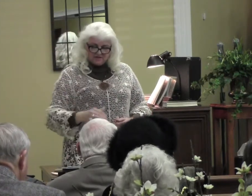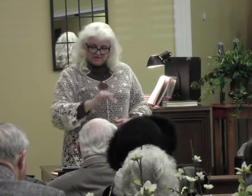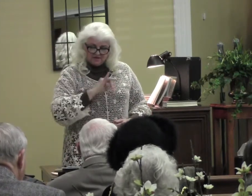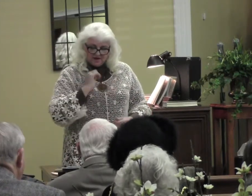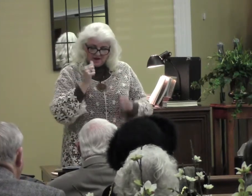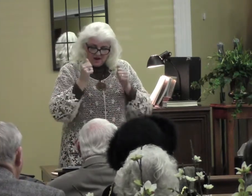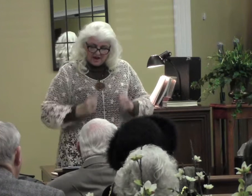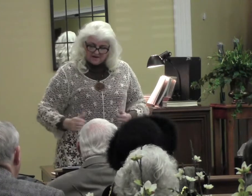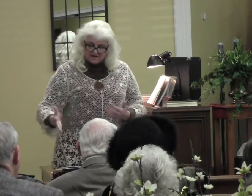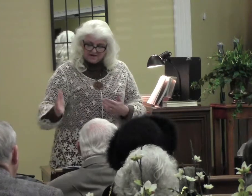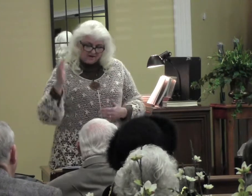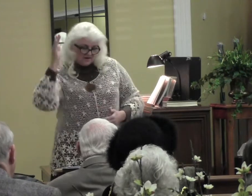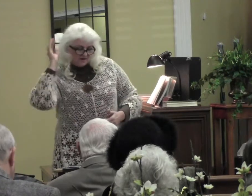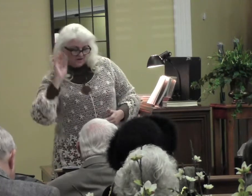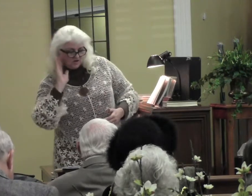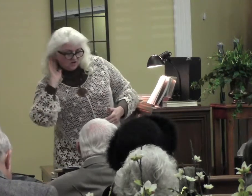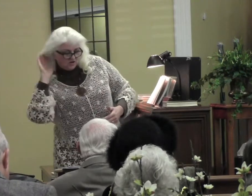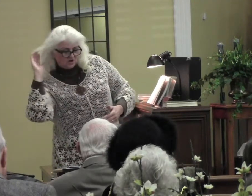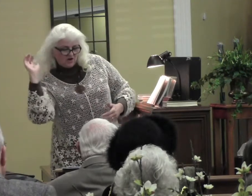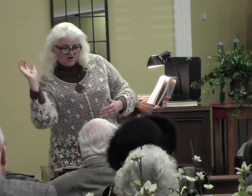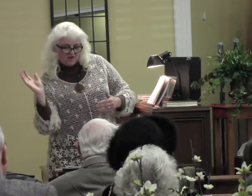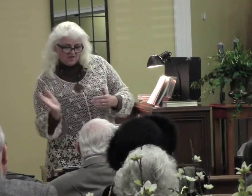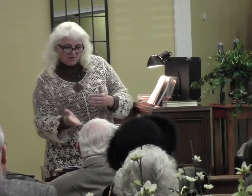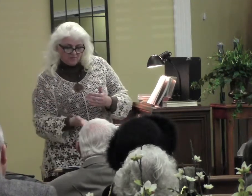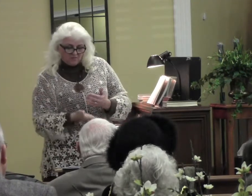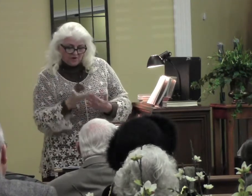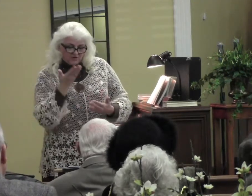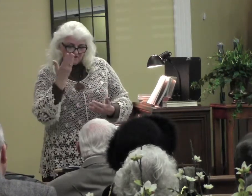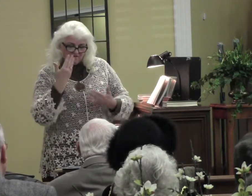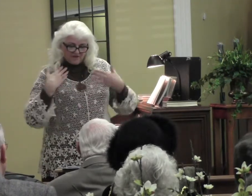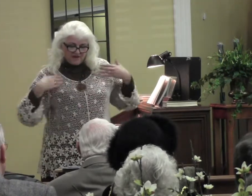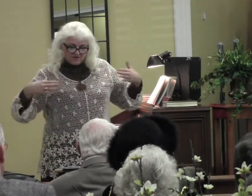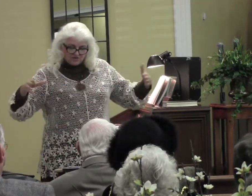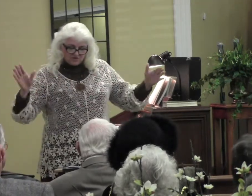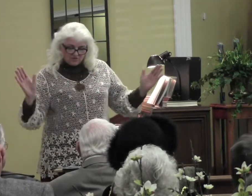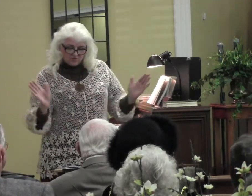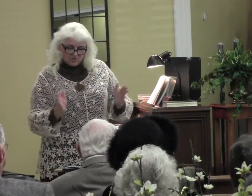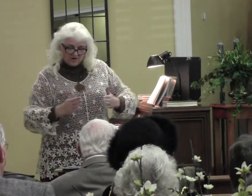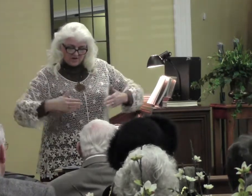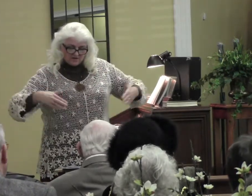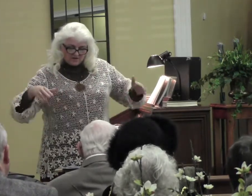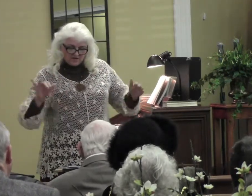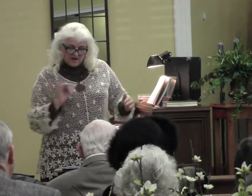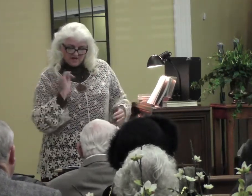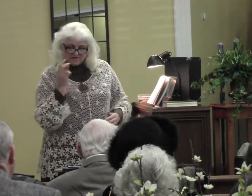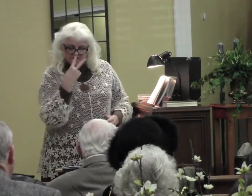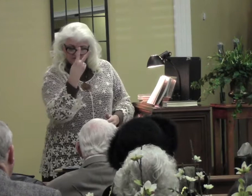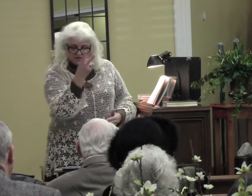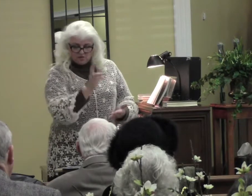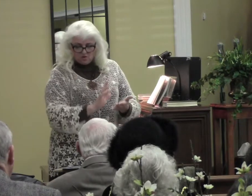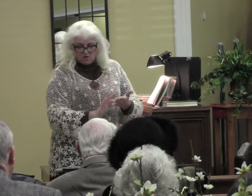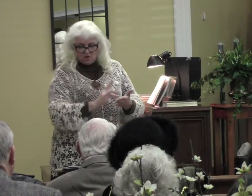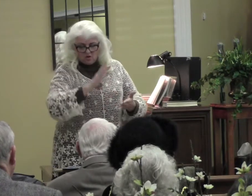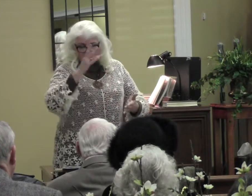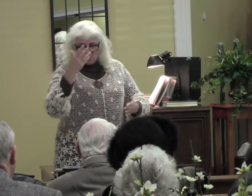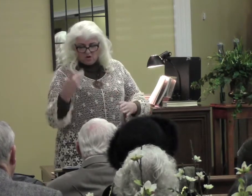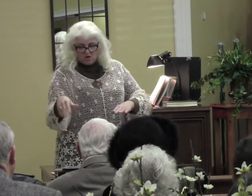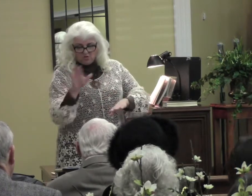I can hear the rush of angels' wings. I see glory